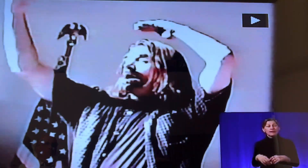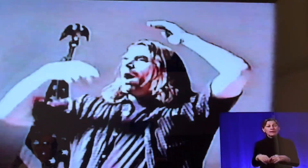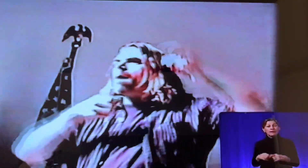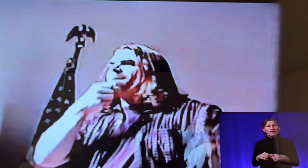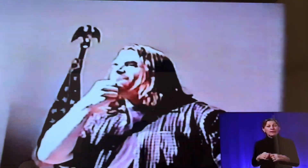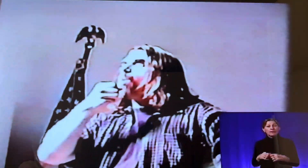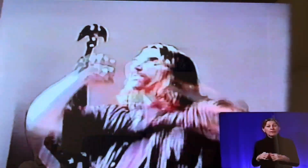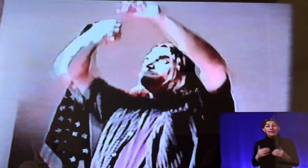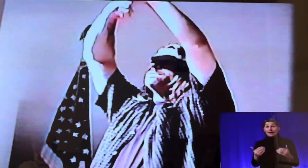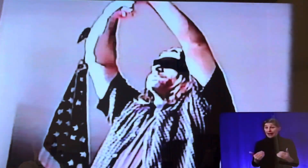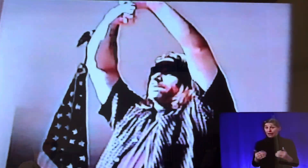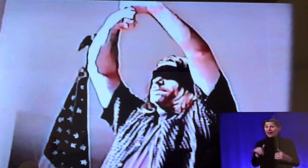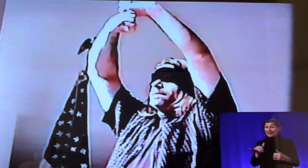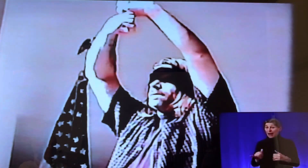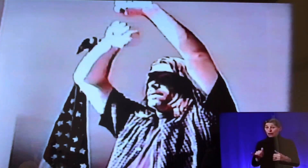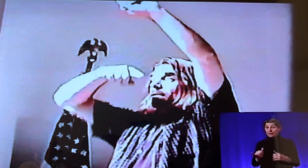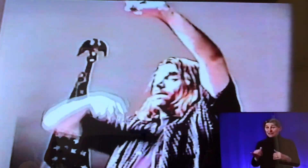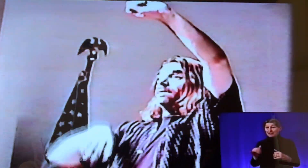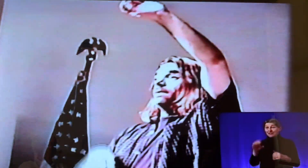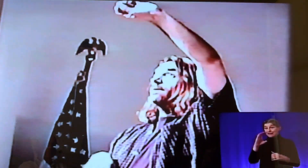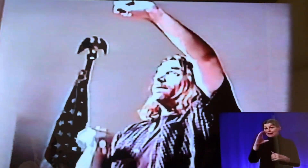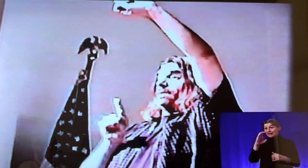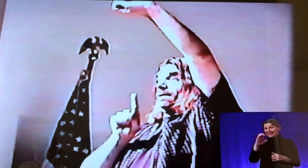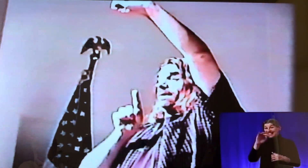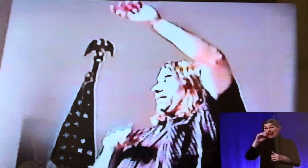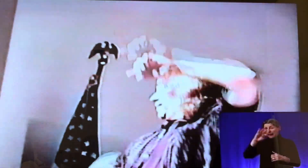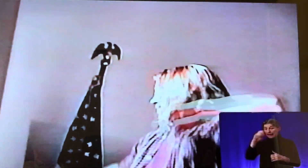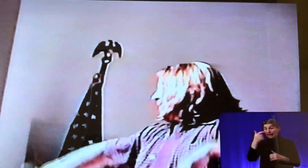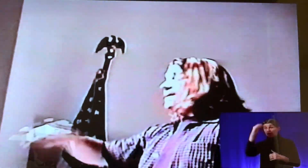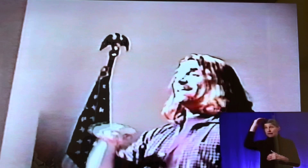Now, that was a ceiling with a microphone hanging down.